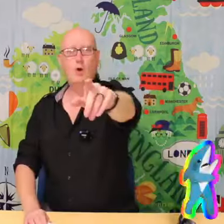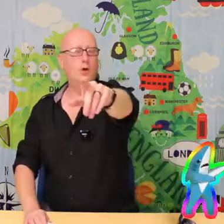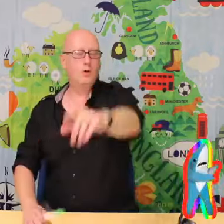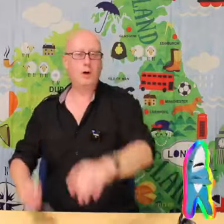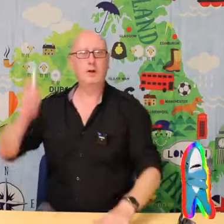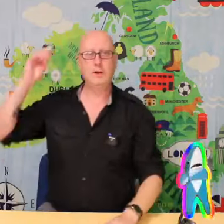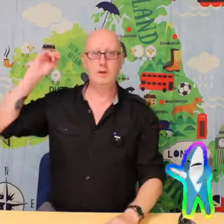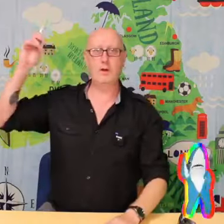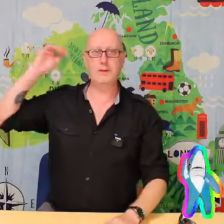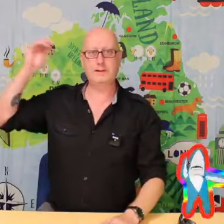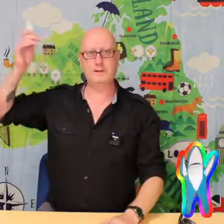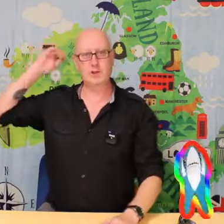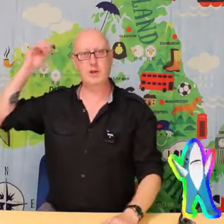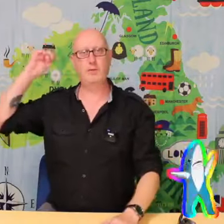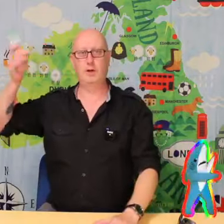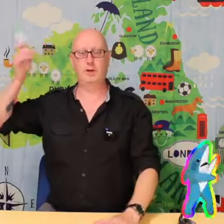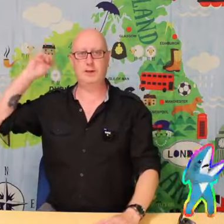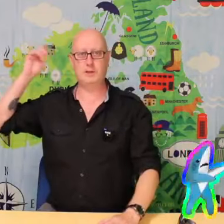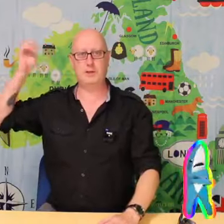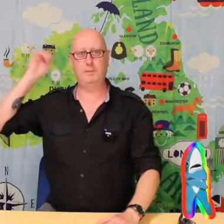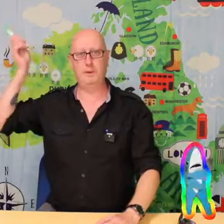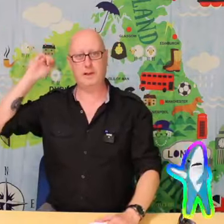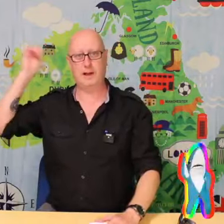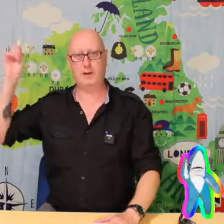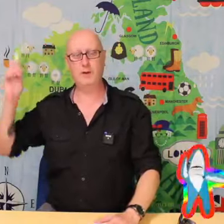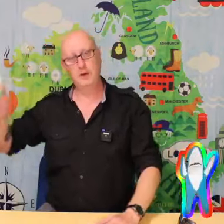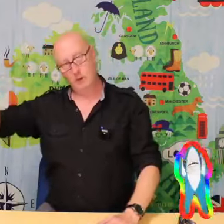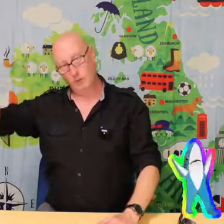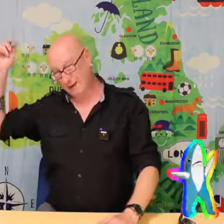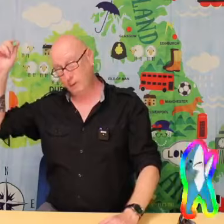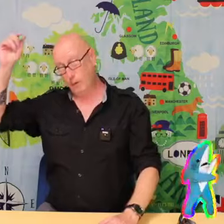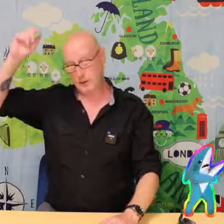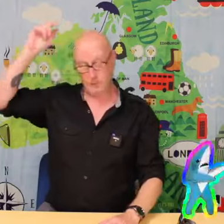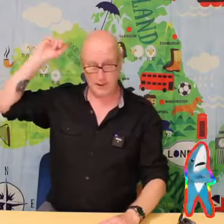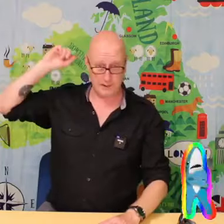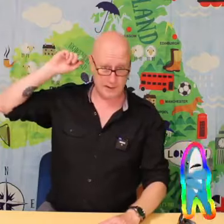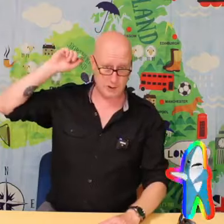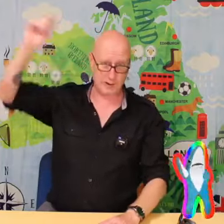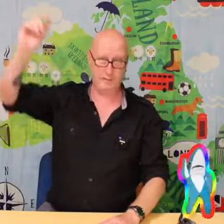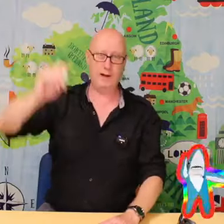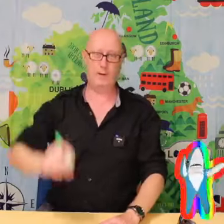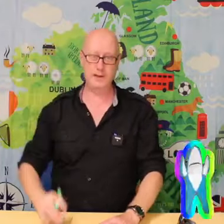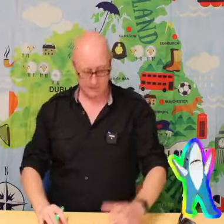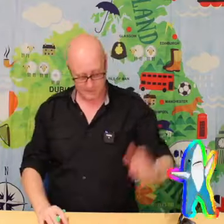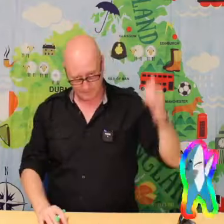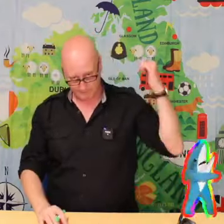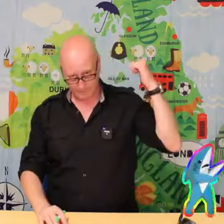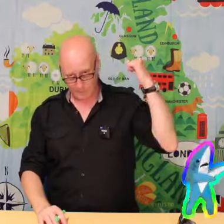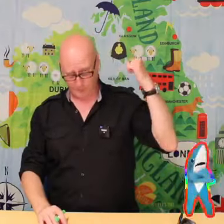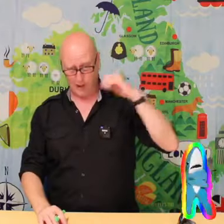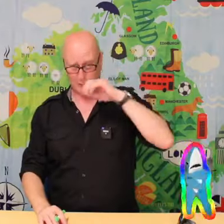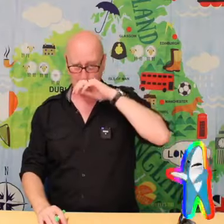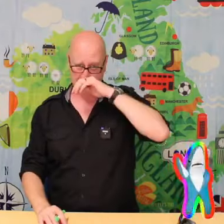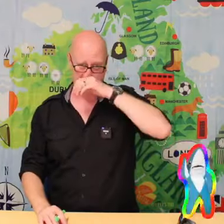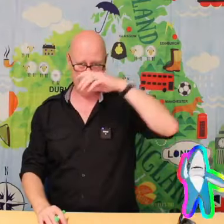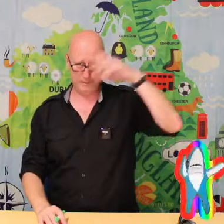No. You know, like last year with the old E2 tailpool carry on? Yeah. Well, Sheldon Mealy went for the breakfast at the,